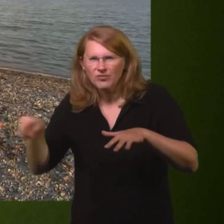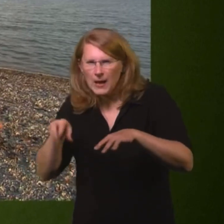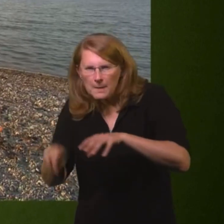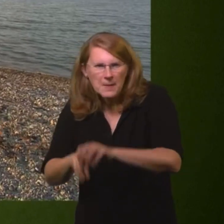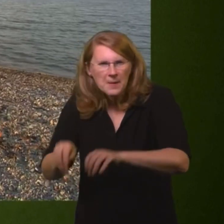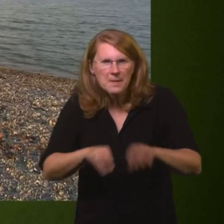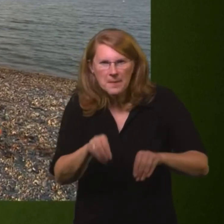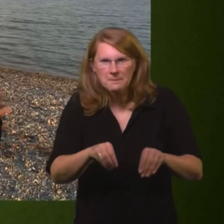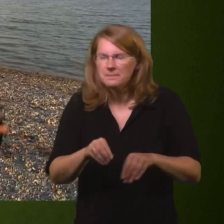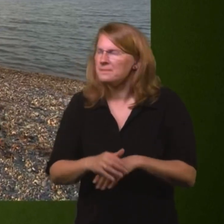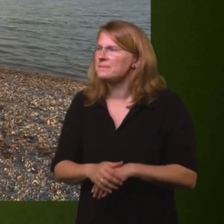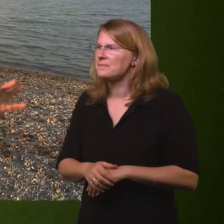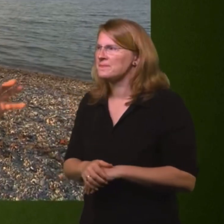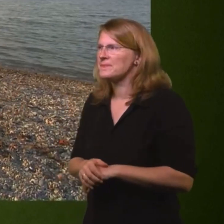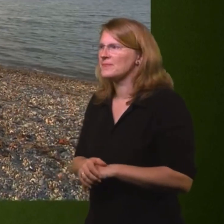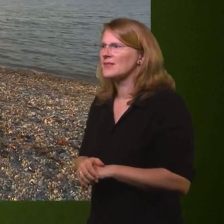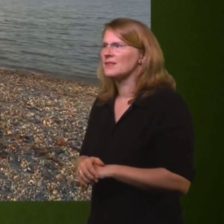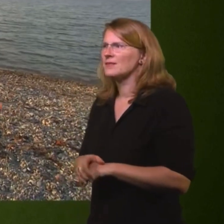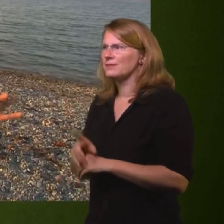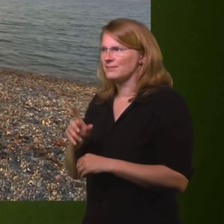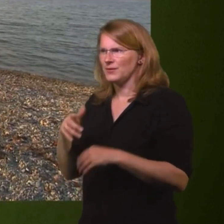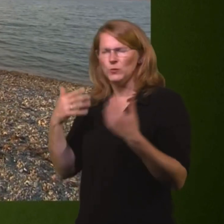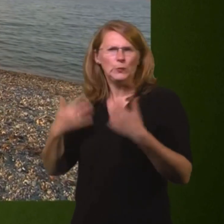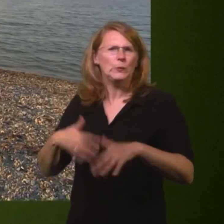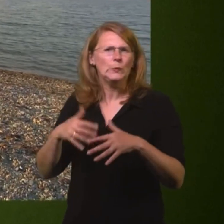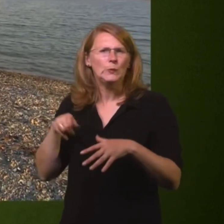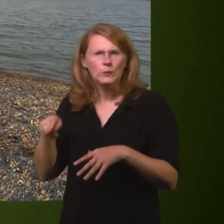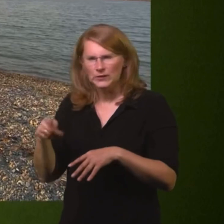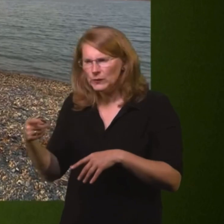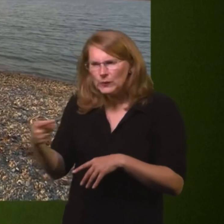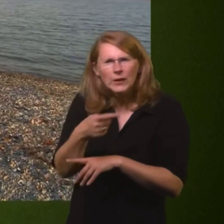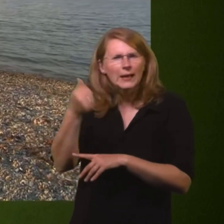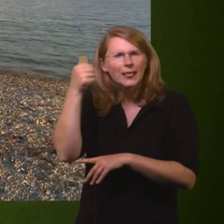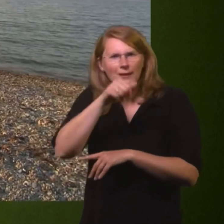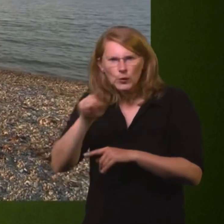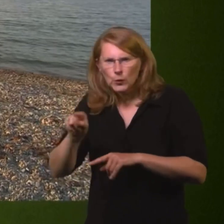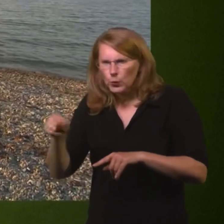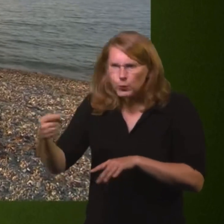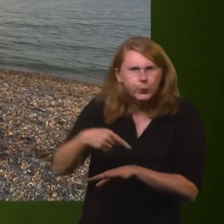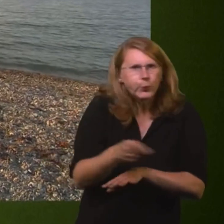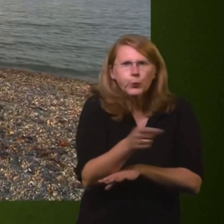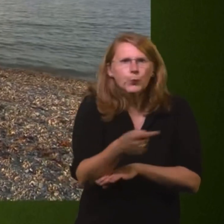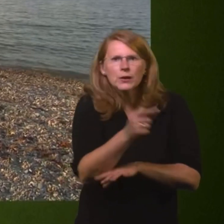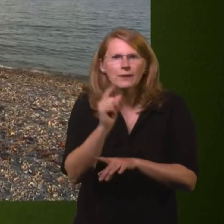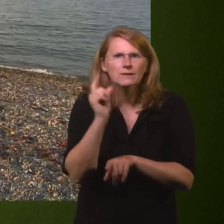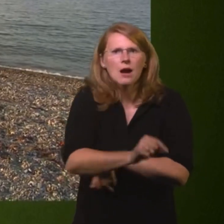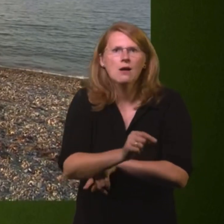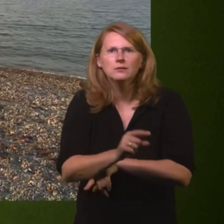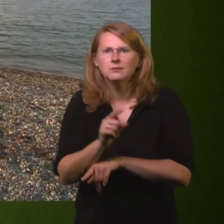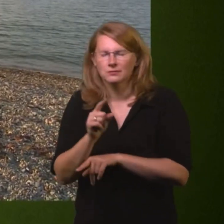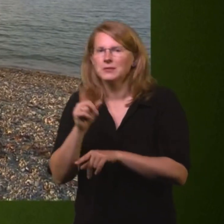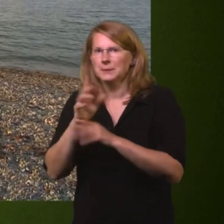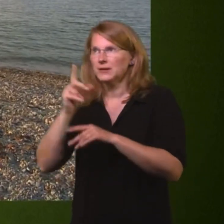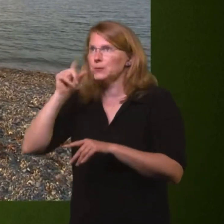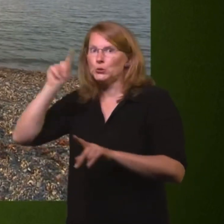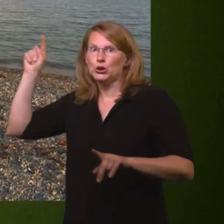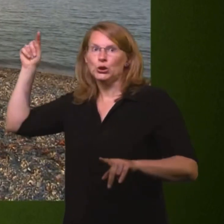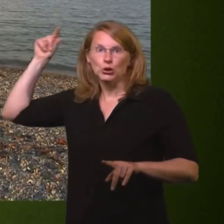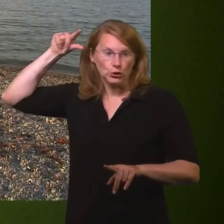absolutely brilliant little things. They all have that same body plan, sleek, silvery bodies to go through the water at